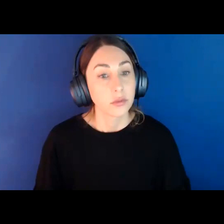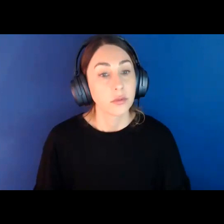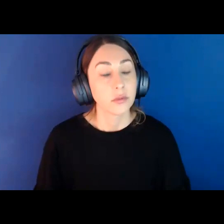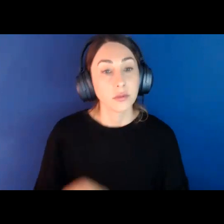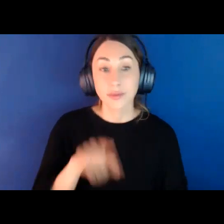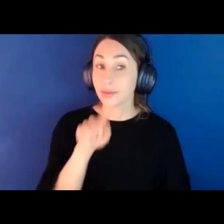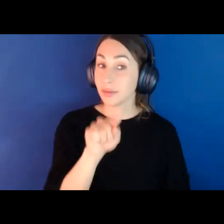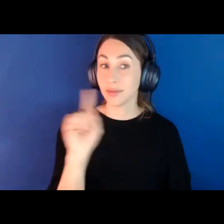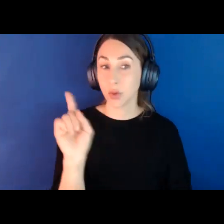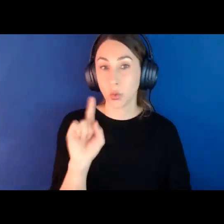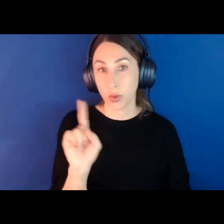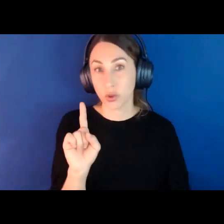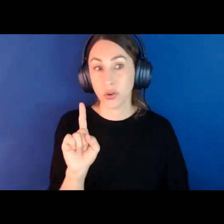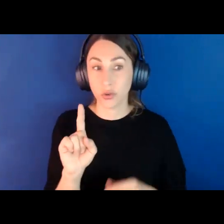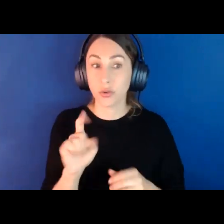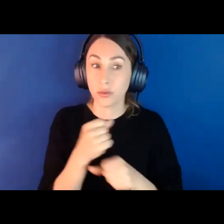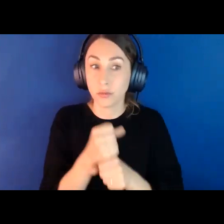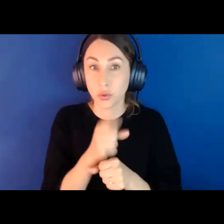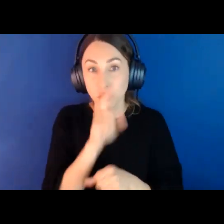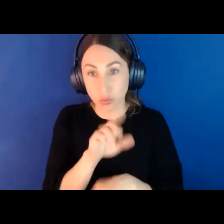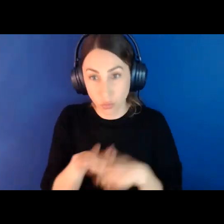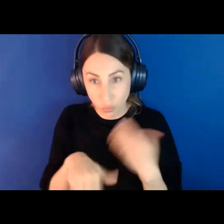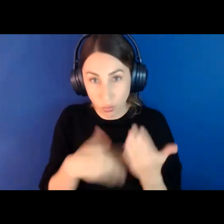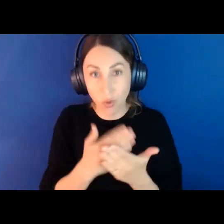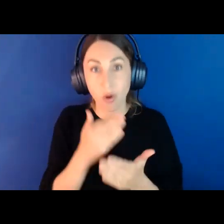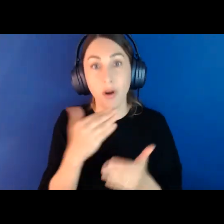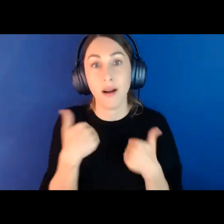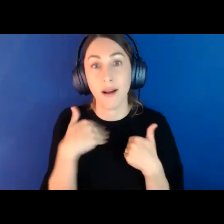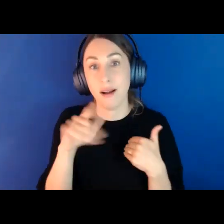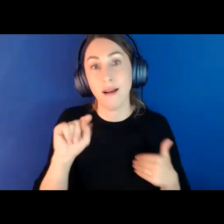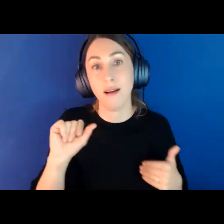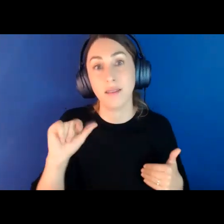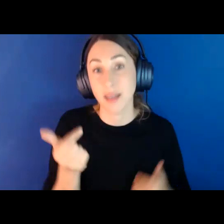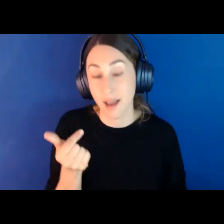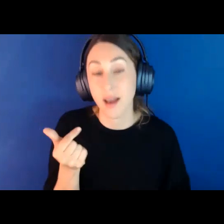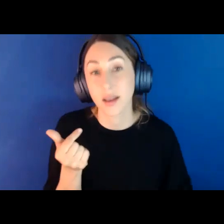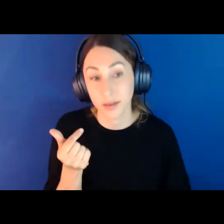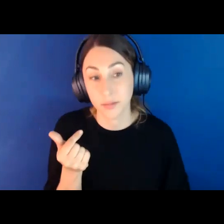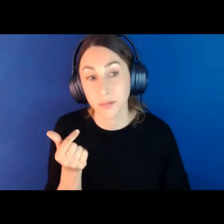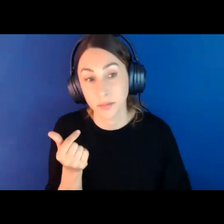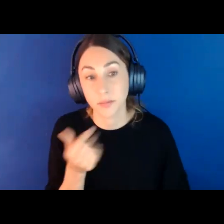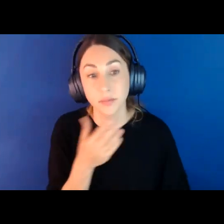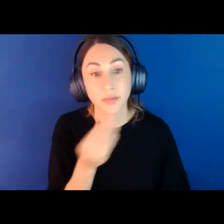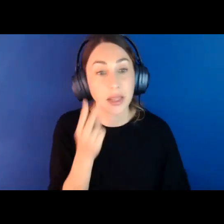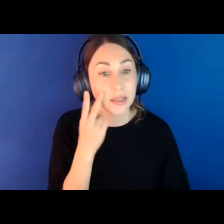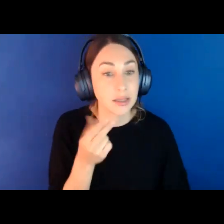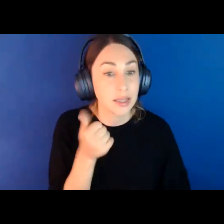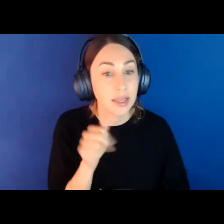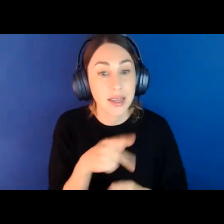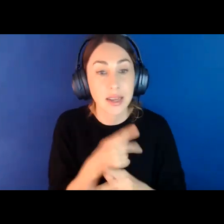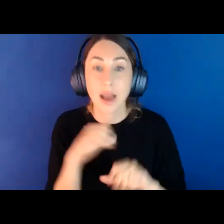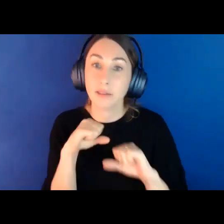make sure that every PDF is tagged, and you will see if it has any type of